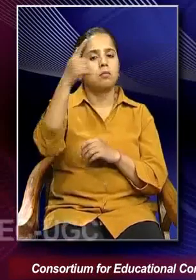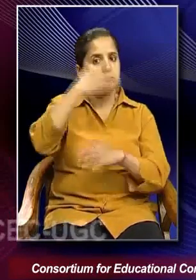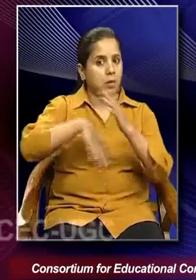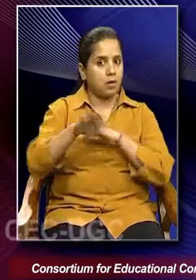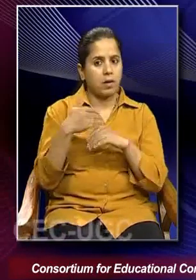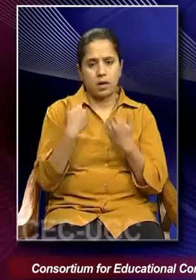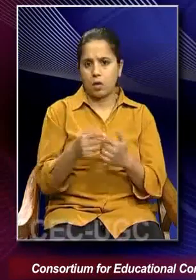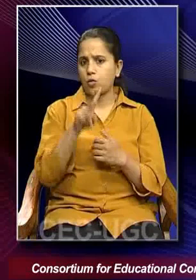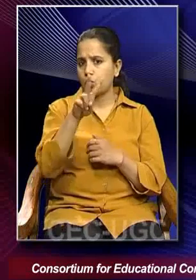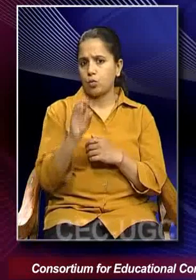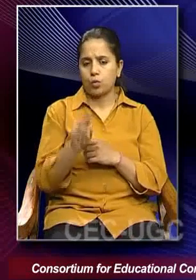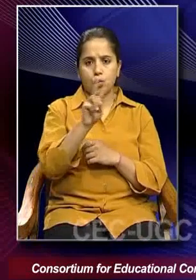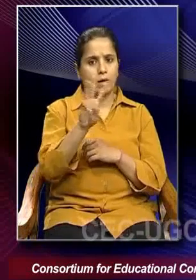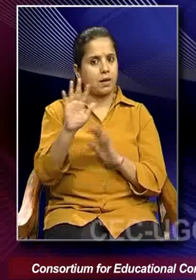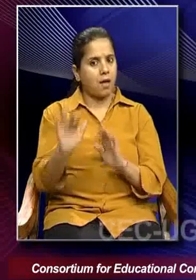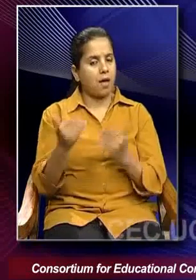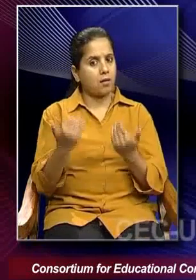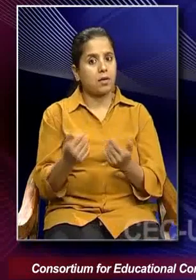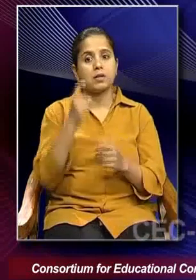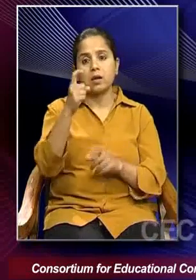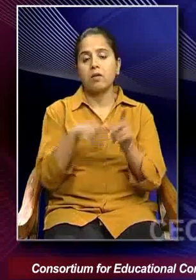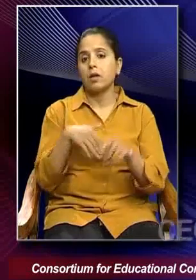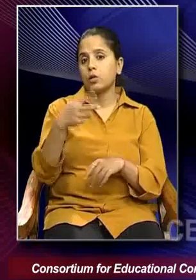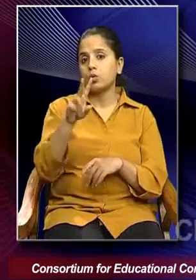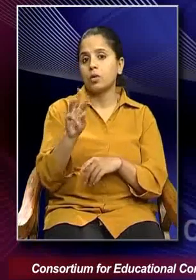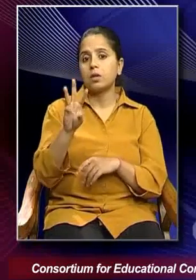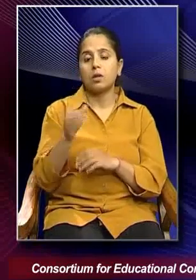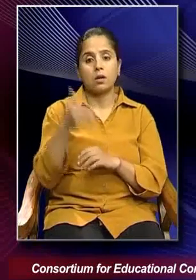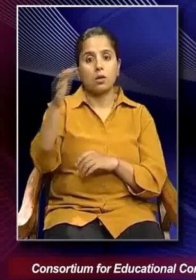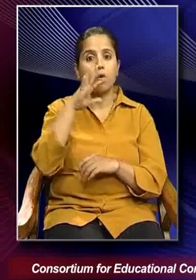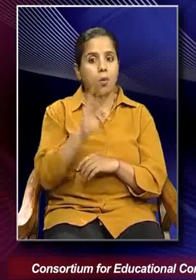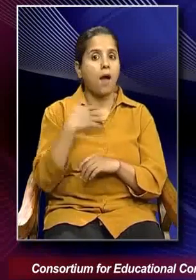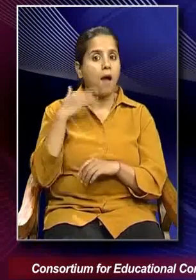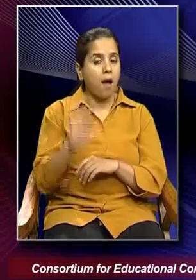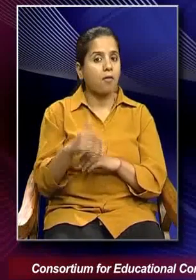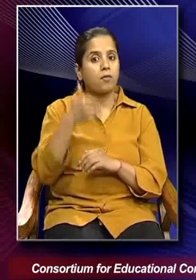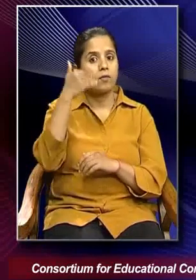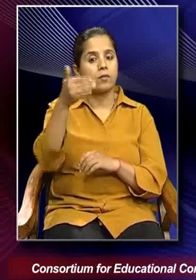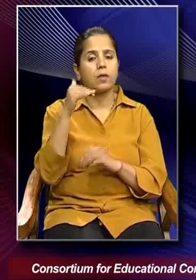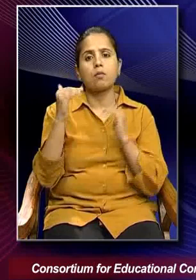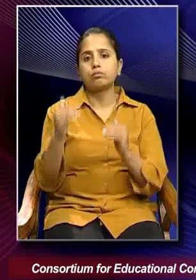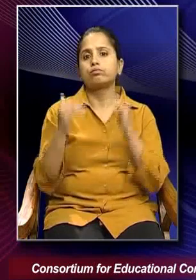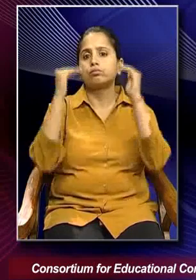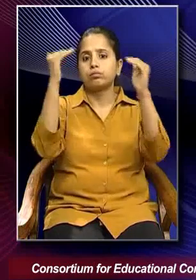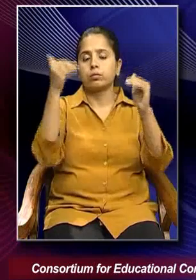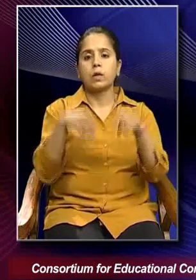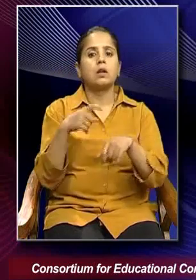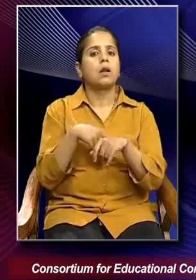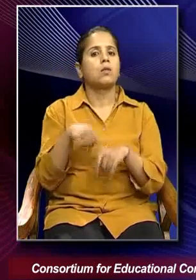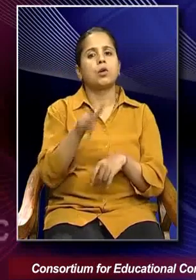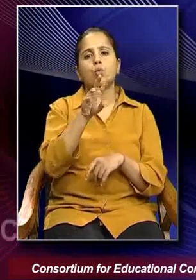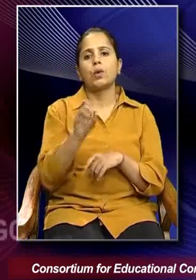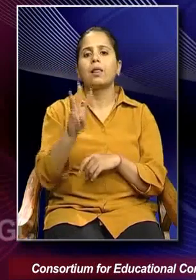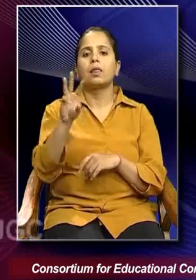already in the year 2023. So 7 years we will be actually touching the the upper bound of the time, which is